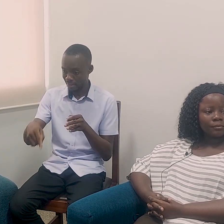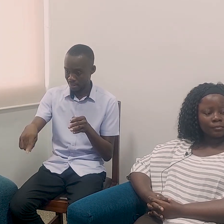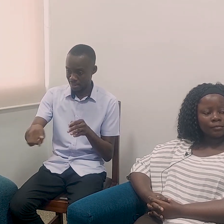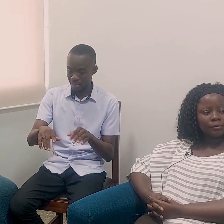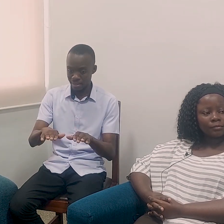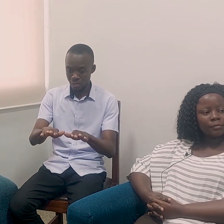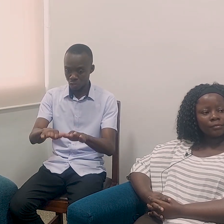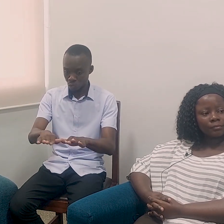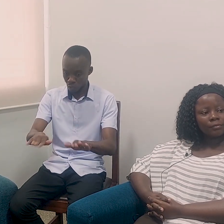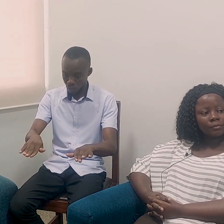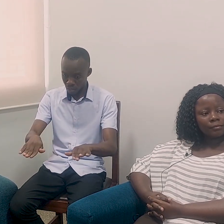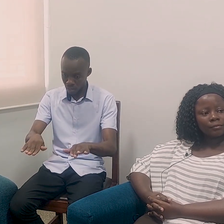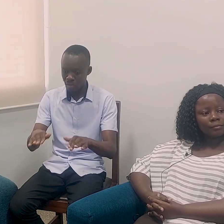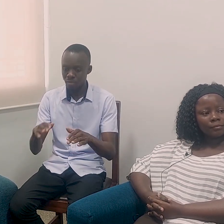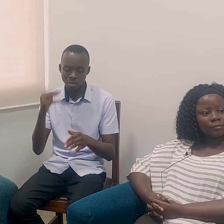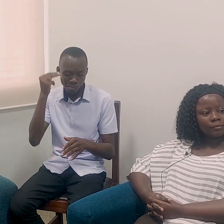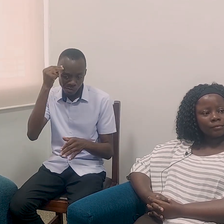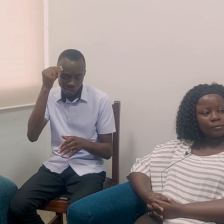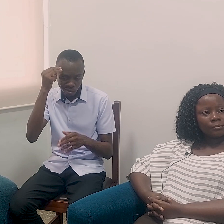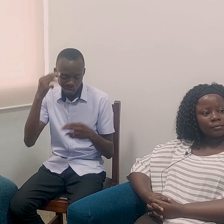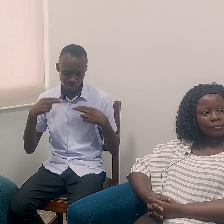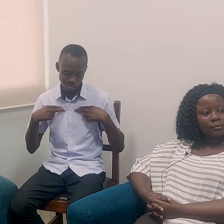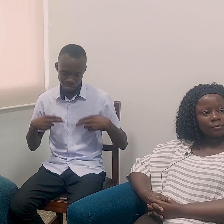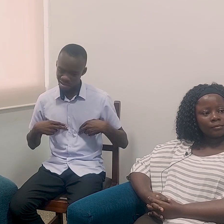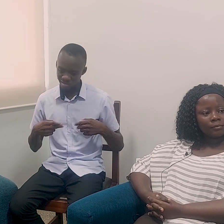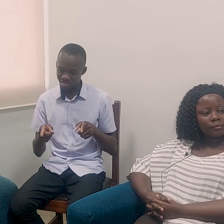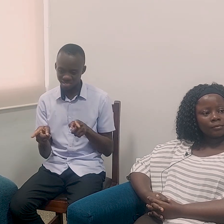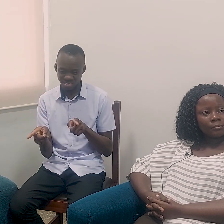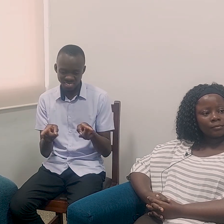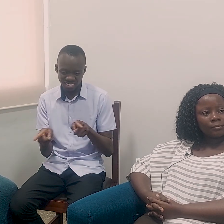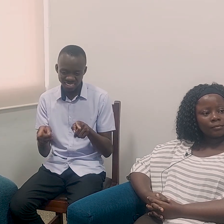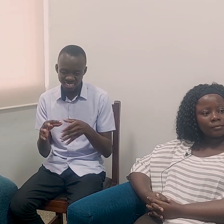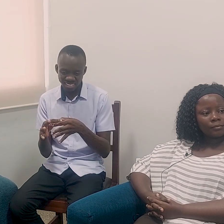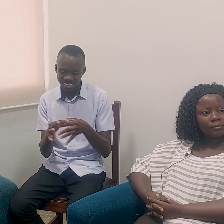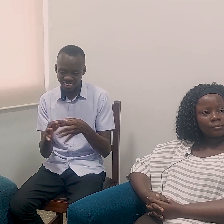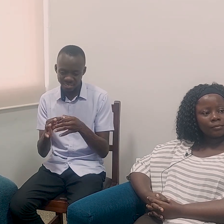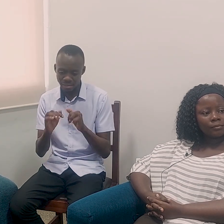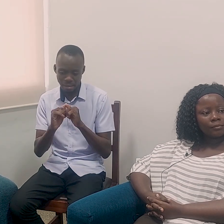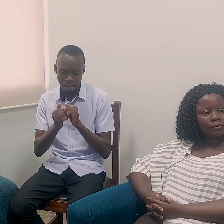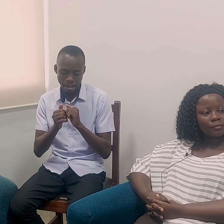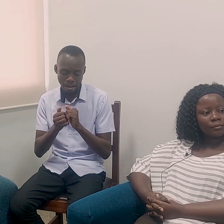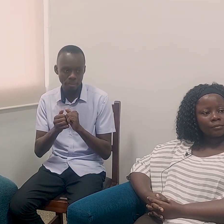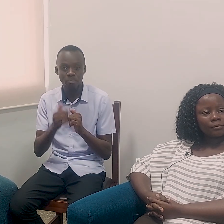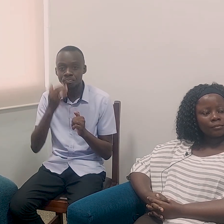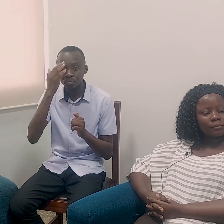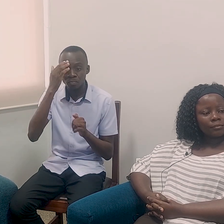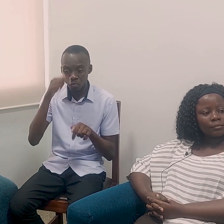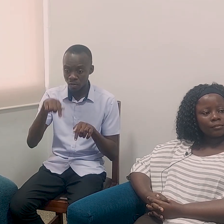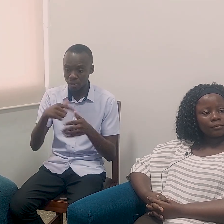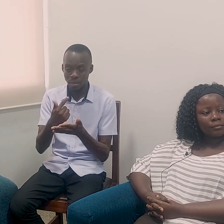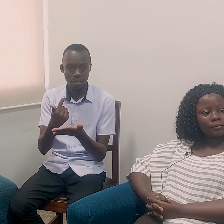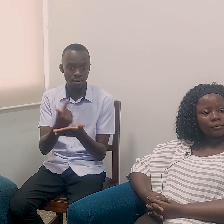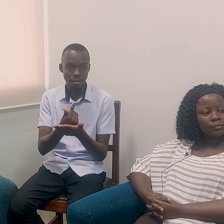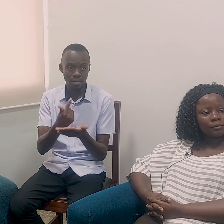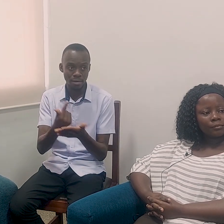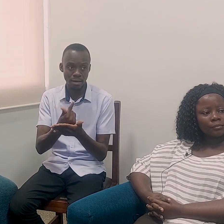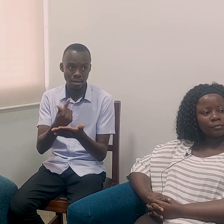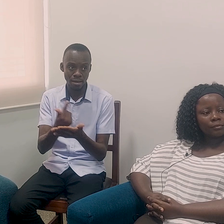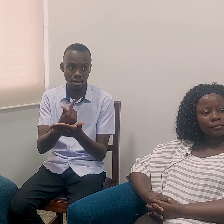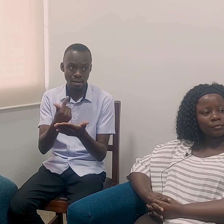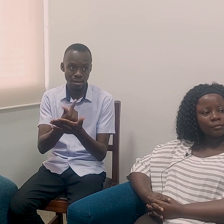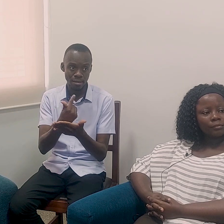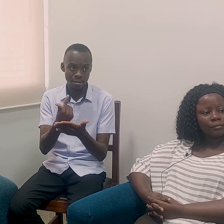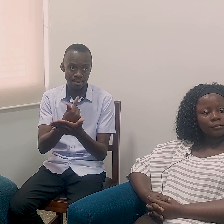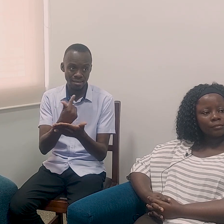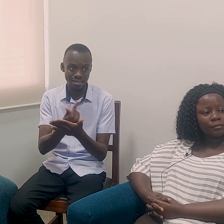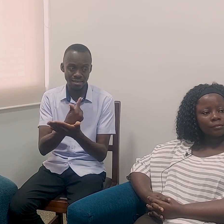and mental health. So I think, at least in the Ghanaian setting, we have this funny idea of trying